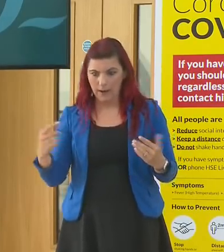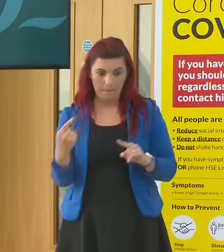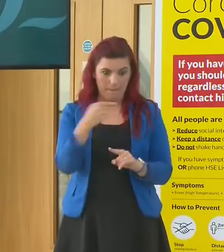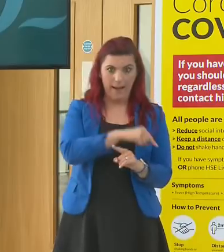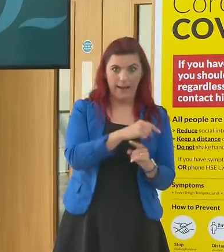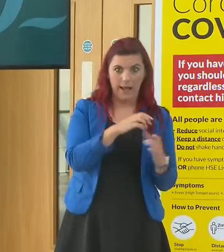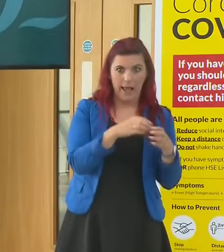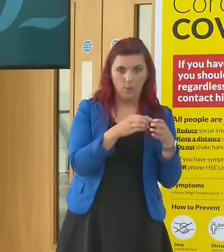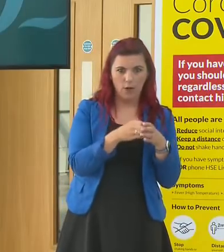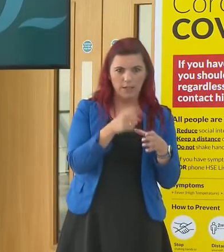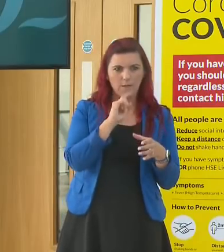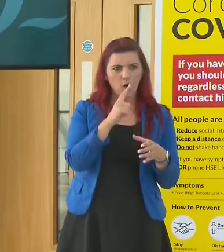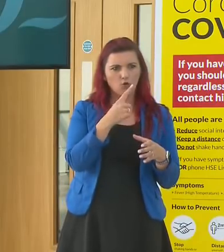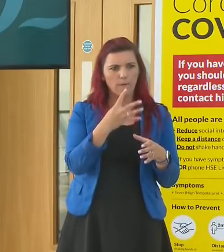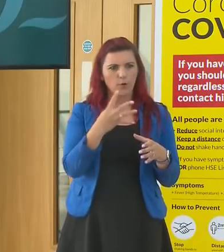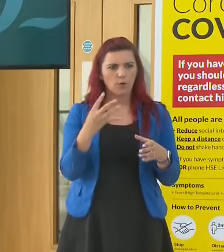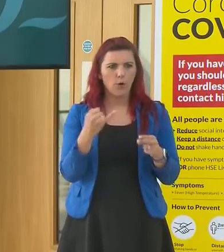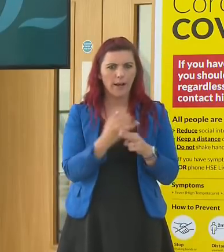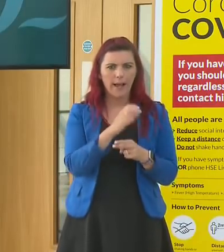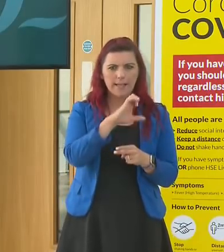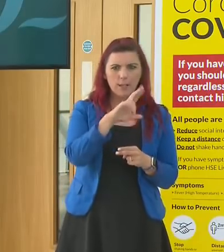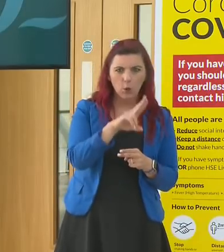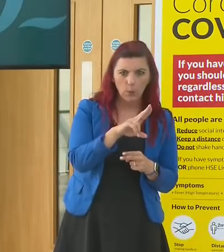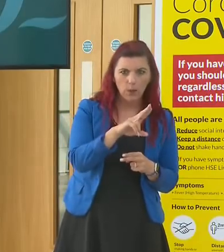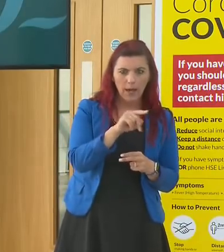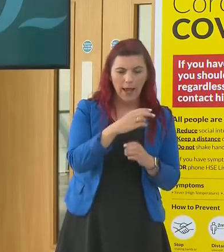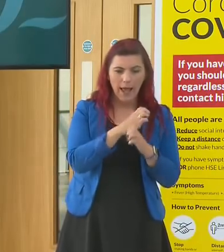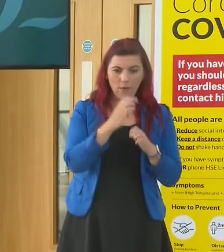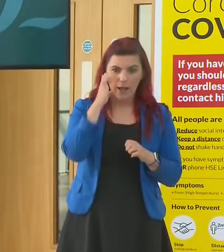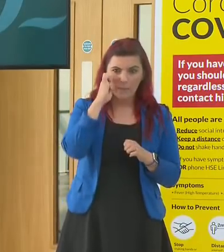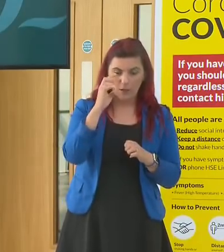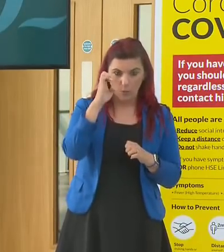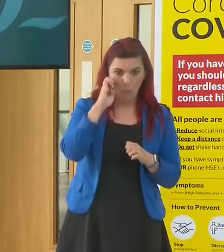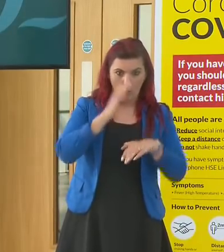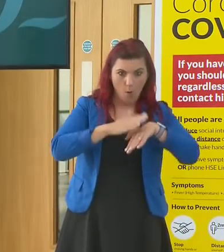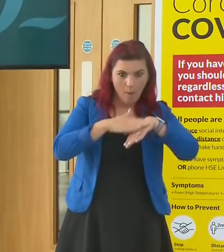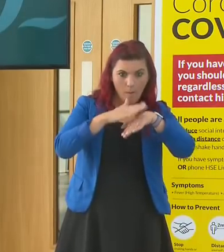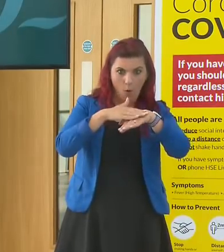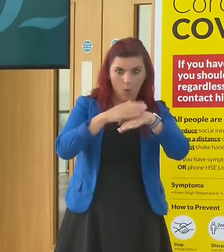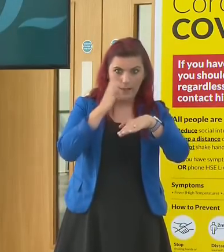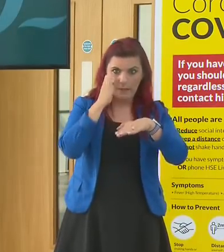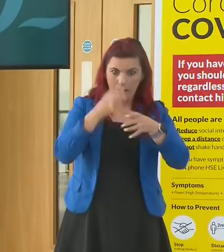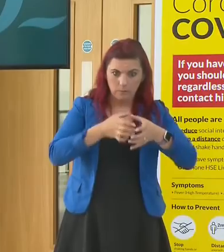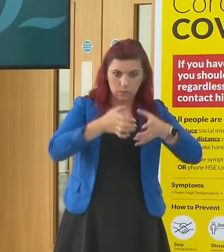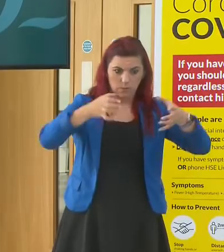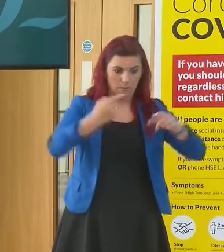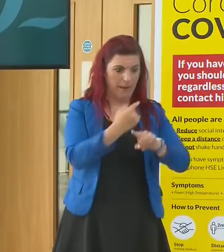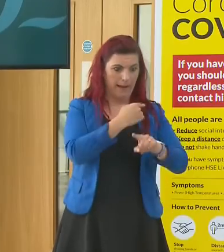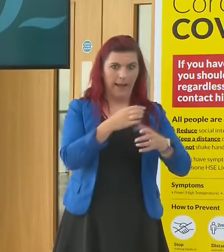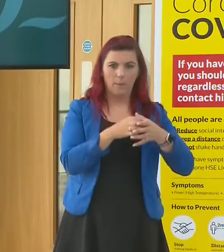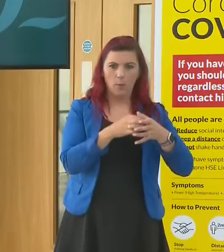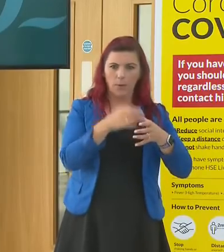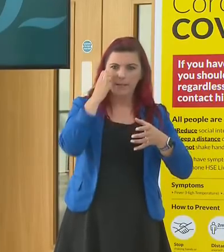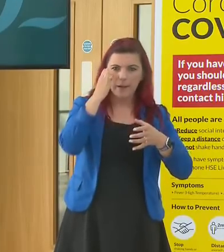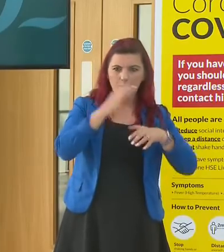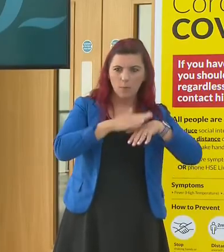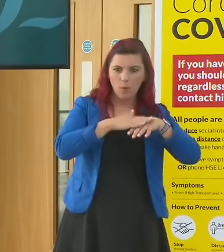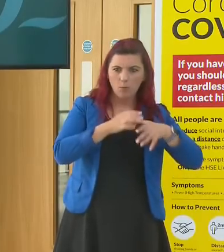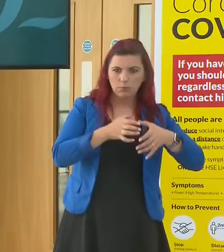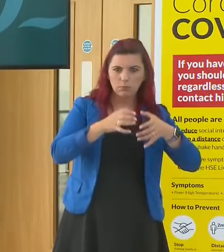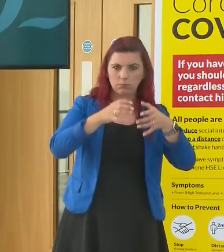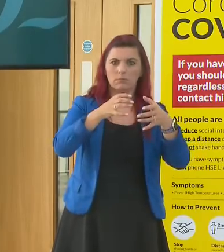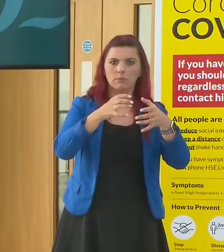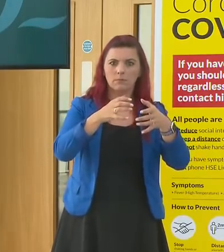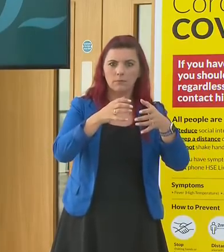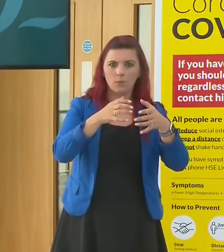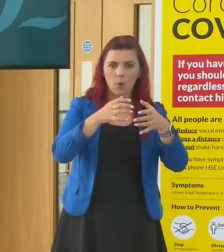we had 144 cases in ITU, with every expectation it was going to surge further. At that time, again, it's easy for us to forget, we were